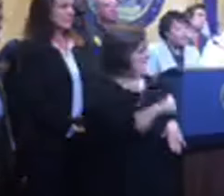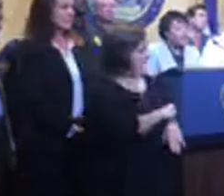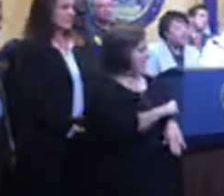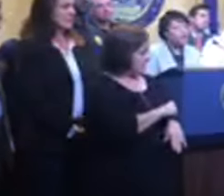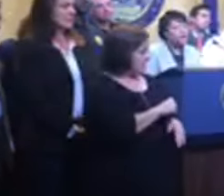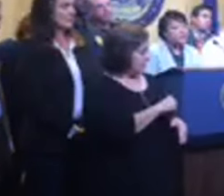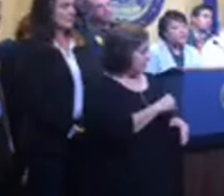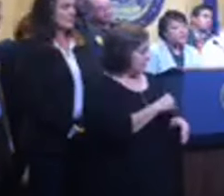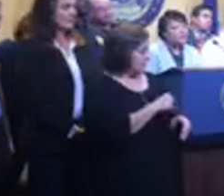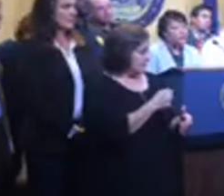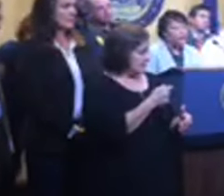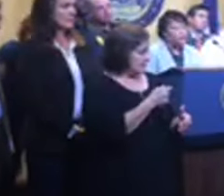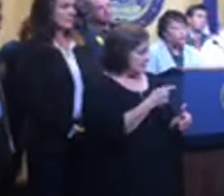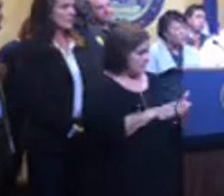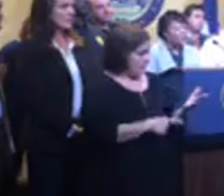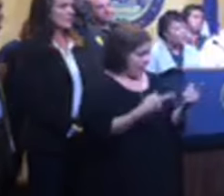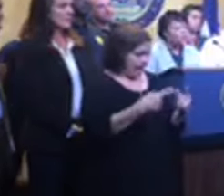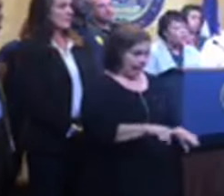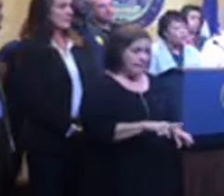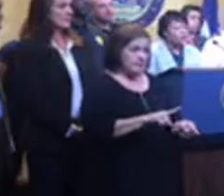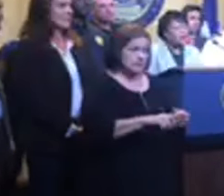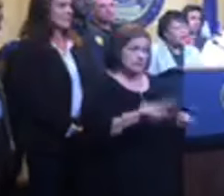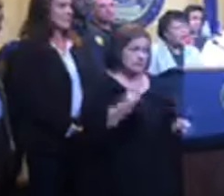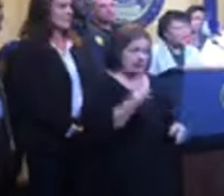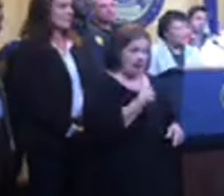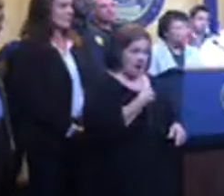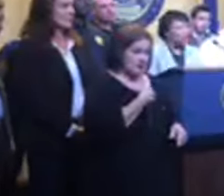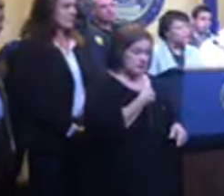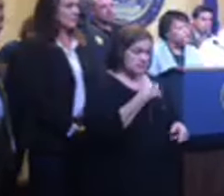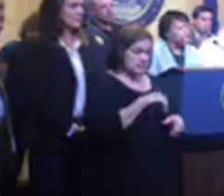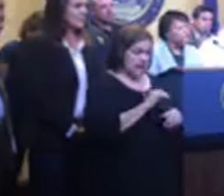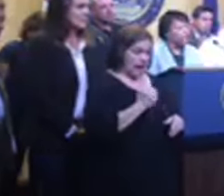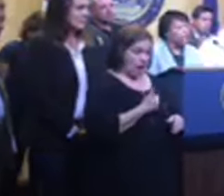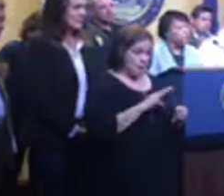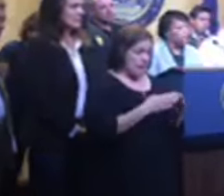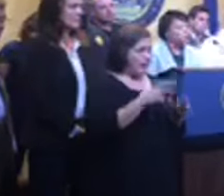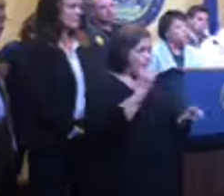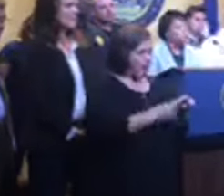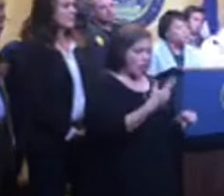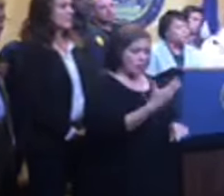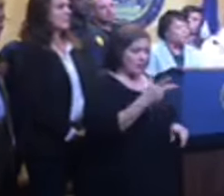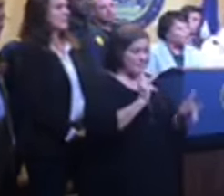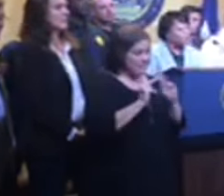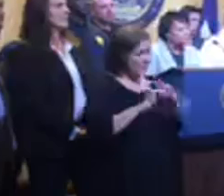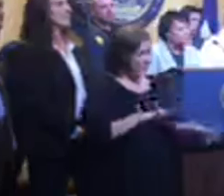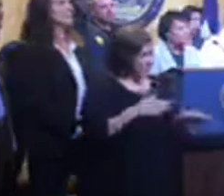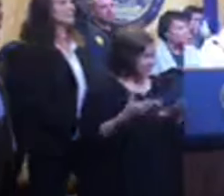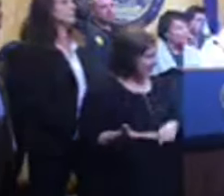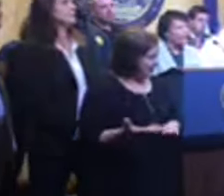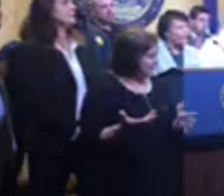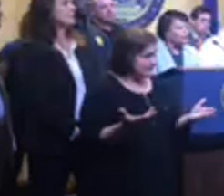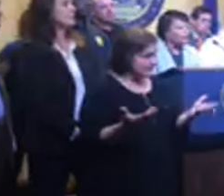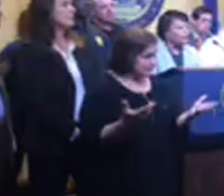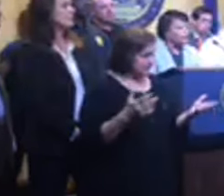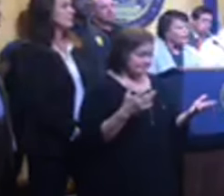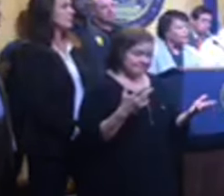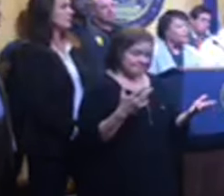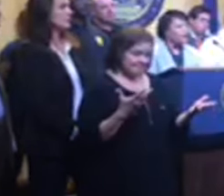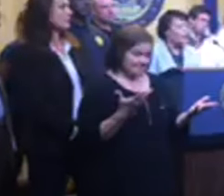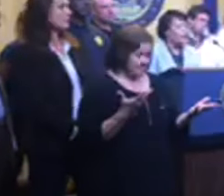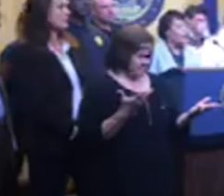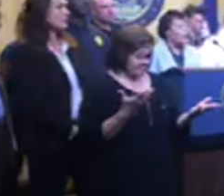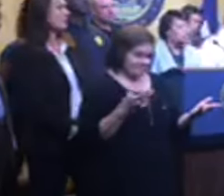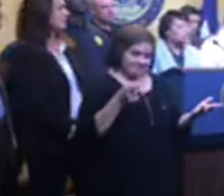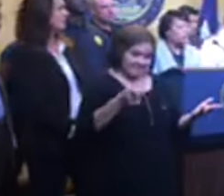That has occurred in our city, and 3 people's lives have been lost. So making sure, every step of the way that